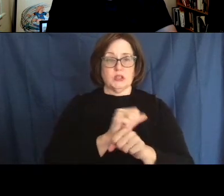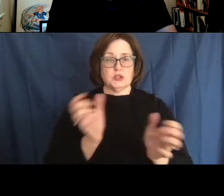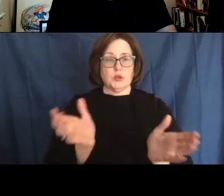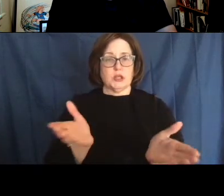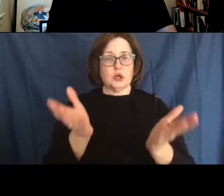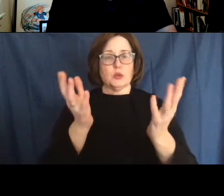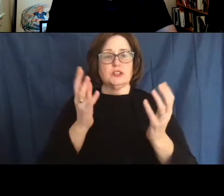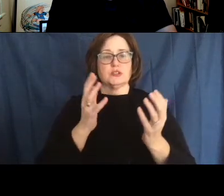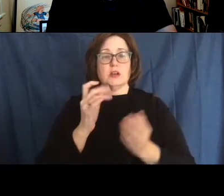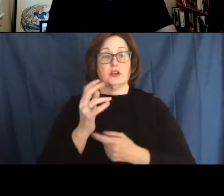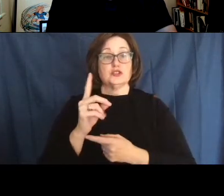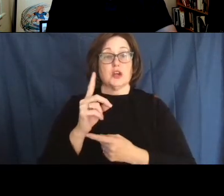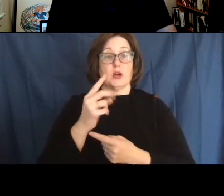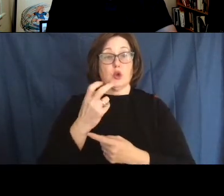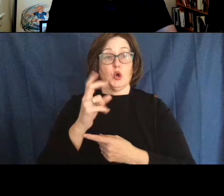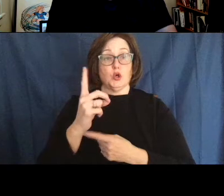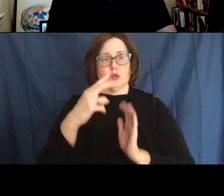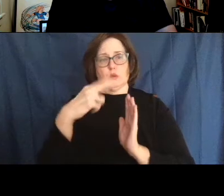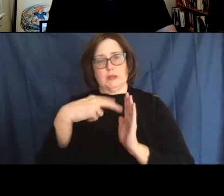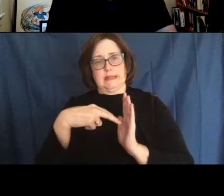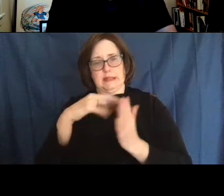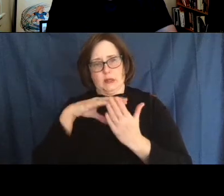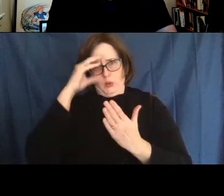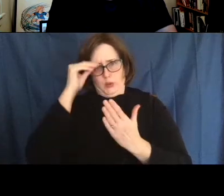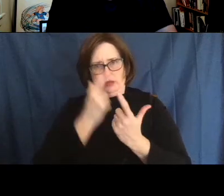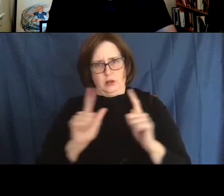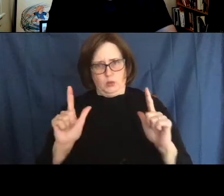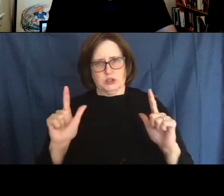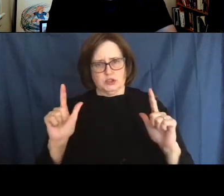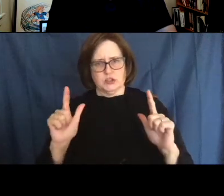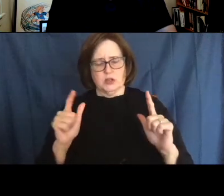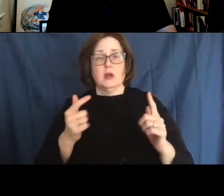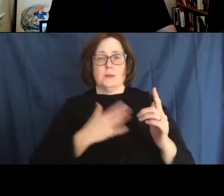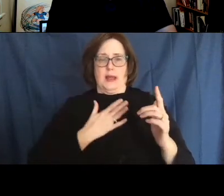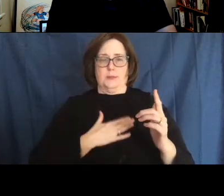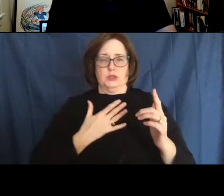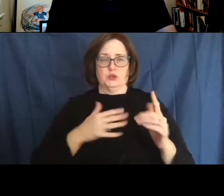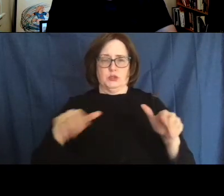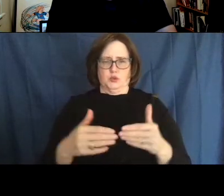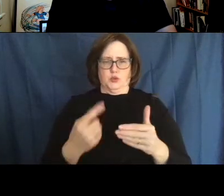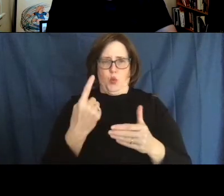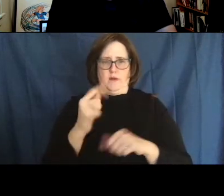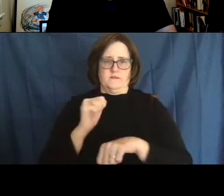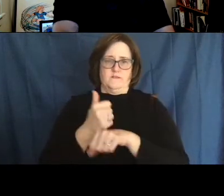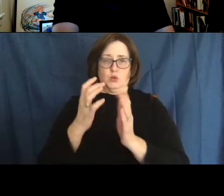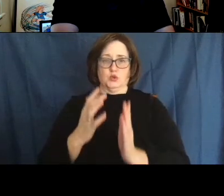in 13 local languages. I am pleased to introduce one of GraphoGame's co-founders,